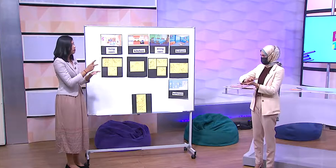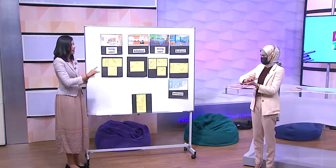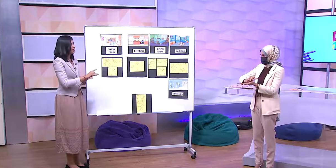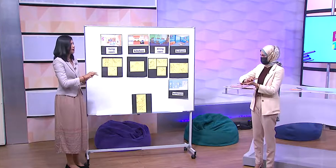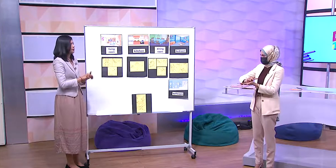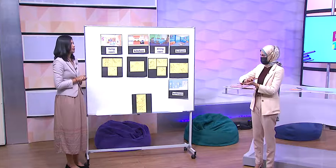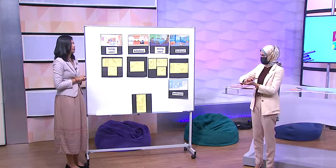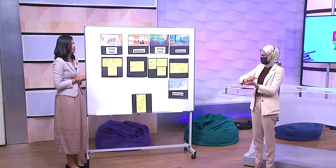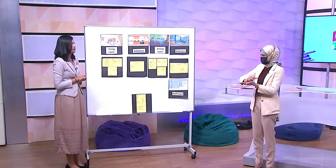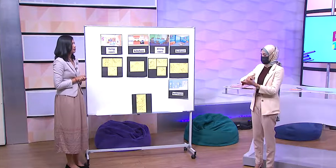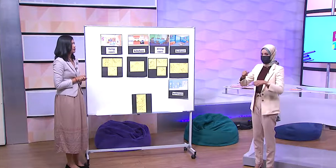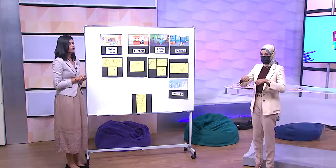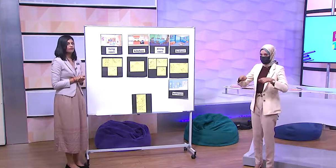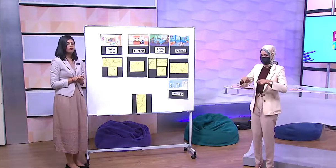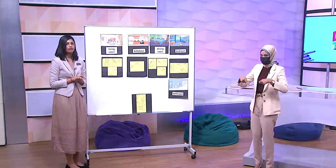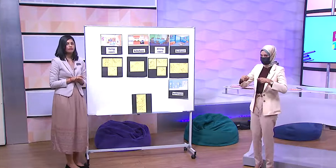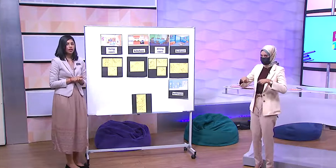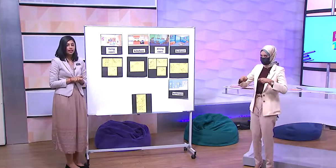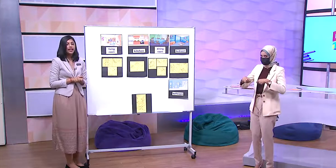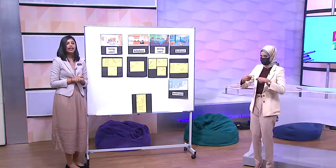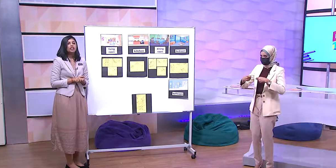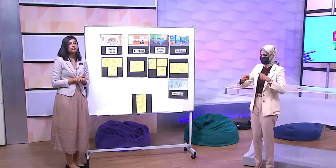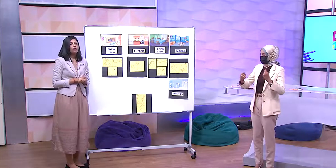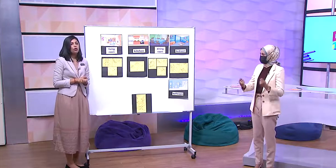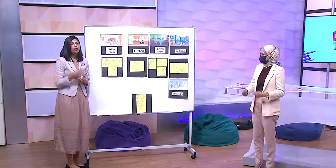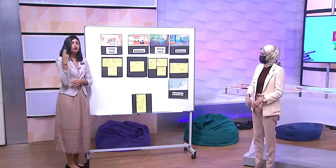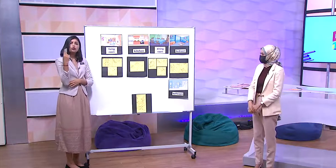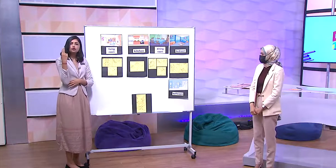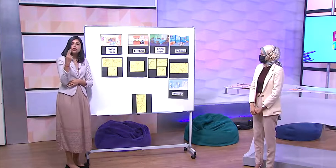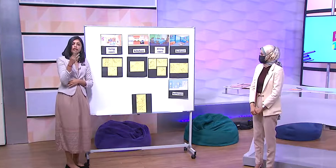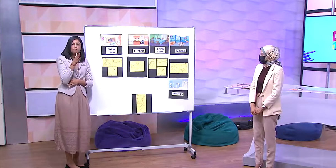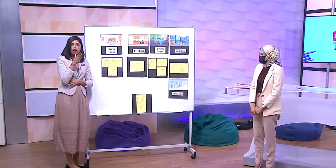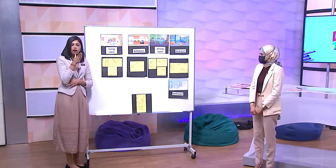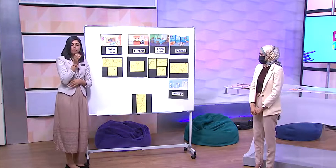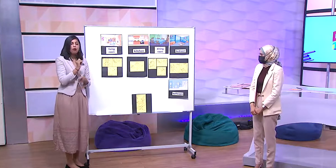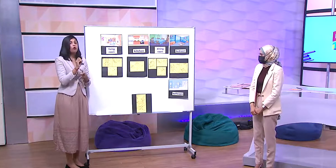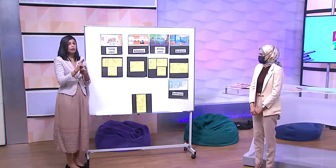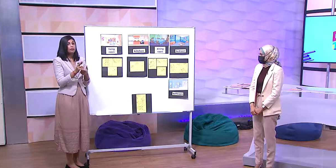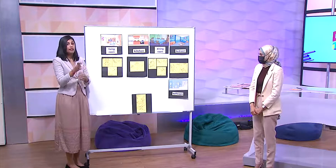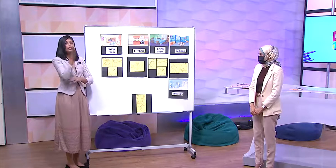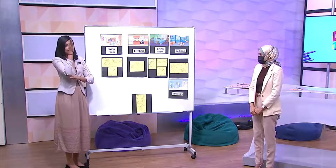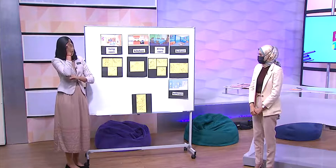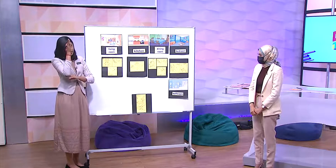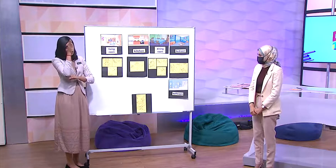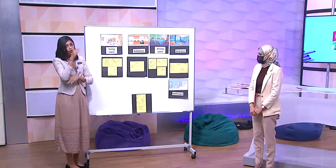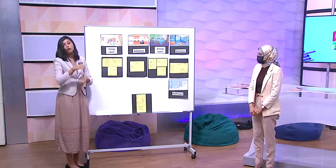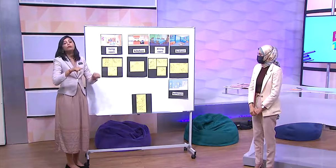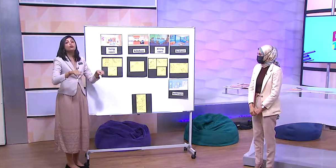there? Cooking. Okay. Mm-hmm. So, usually mom or maybe dad will be